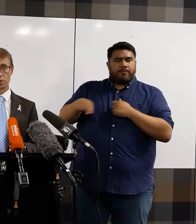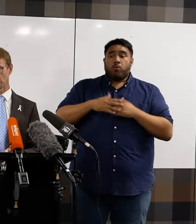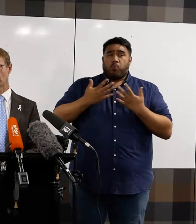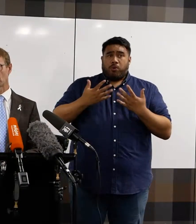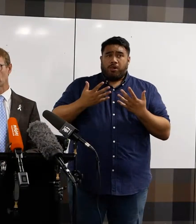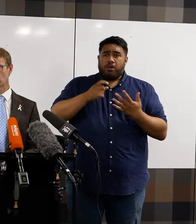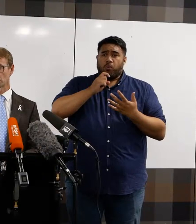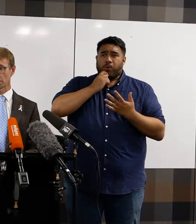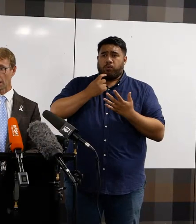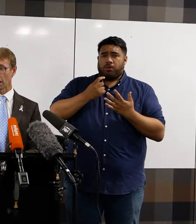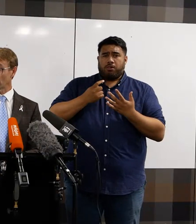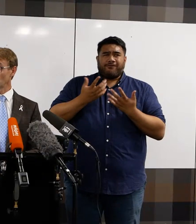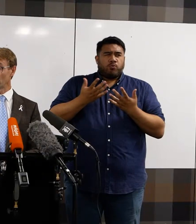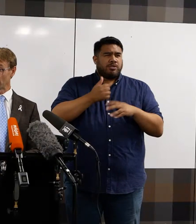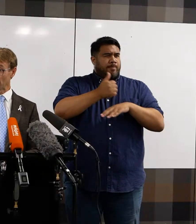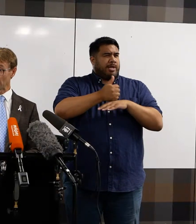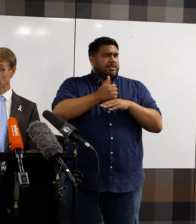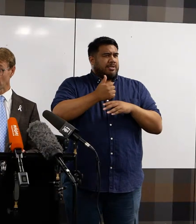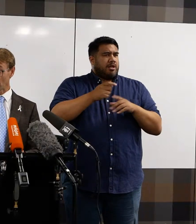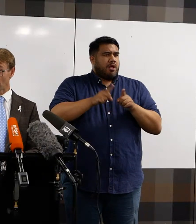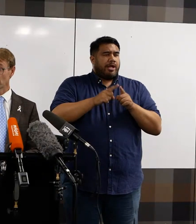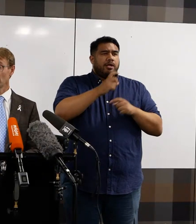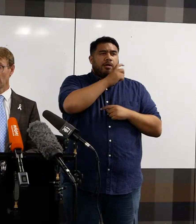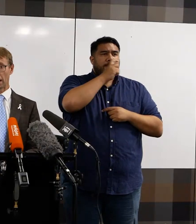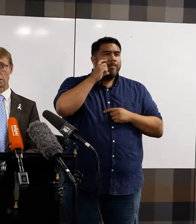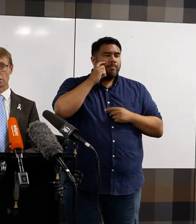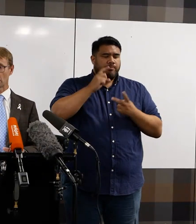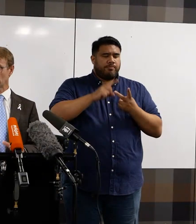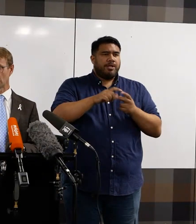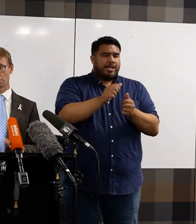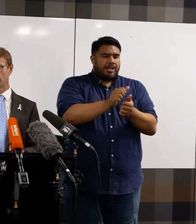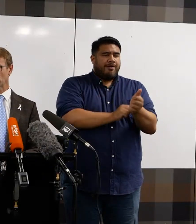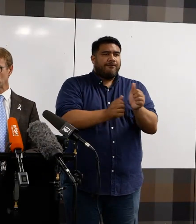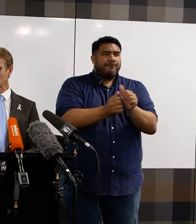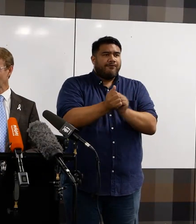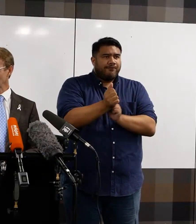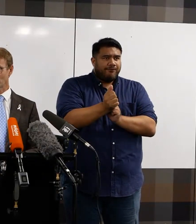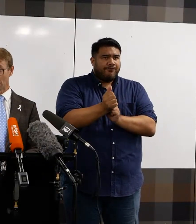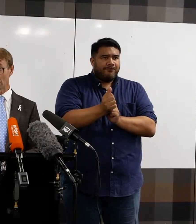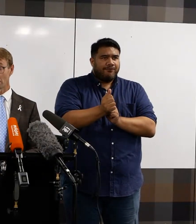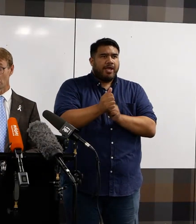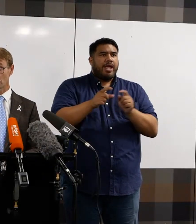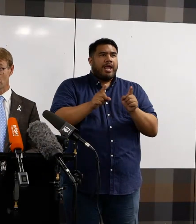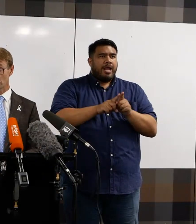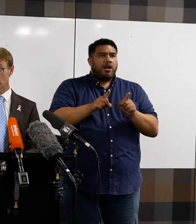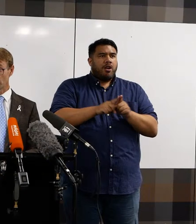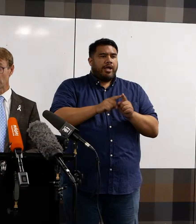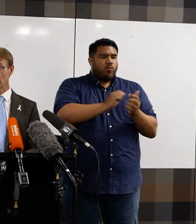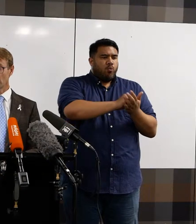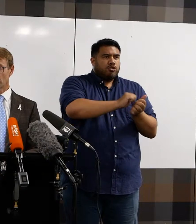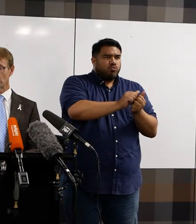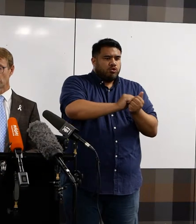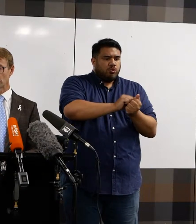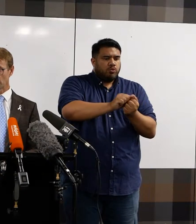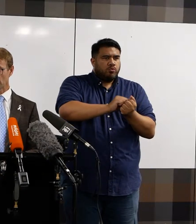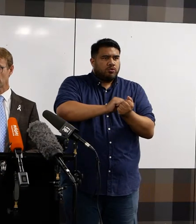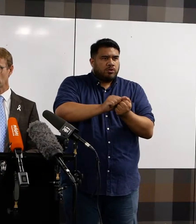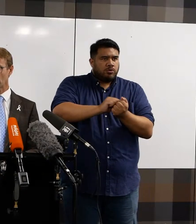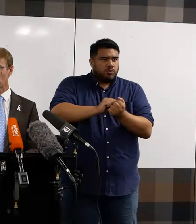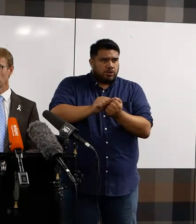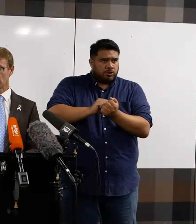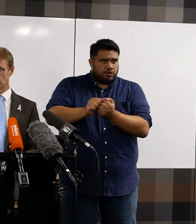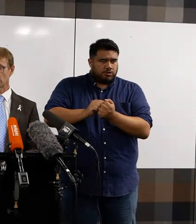the basic precautions are they will have masks and gloves, and again the fundamental thing is good hand hygiene, as we've been reiterating,